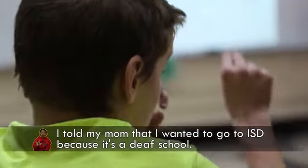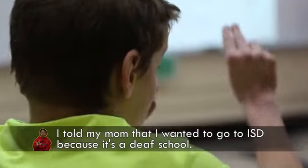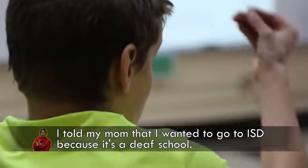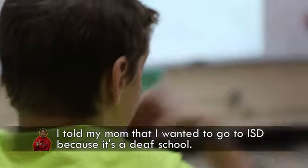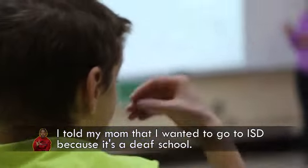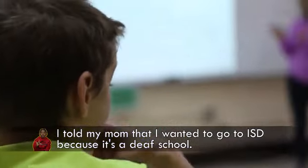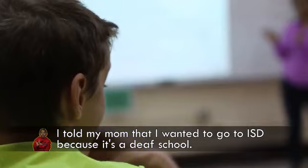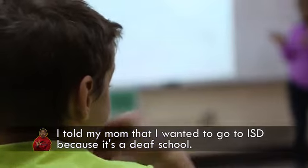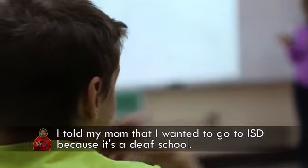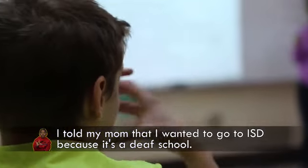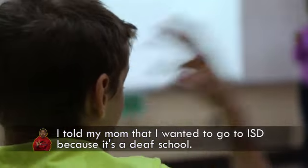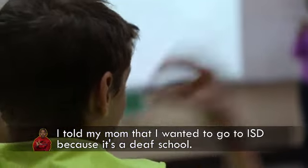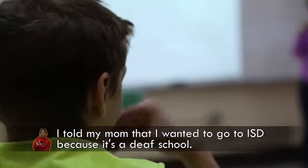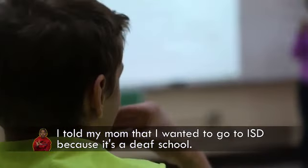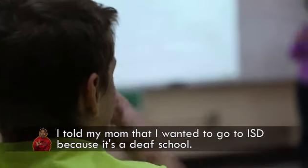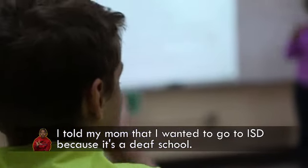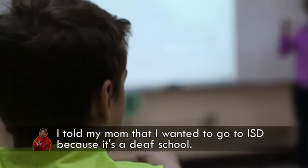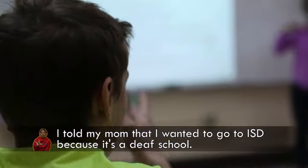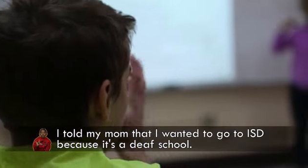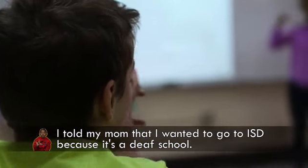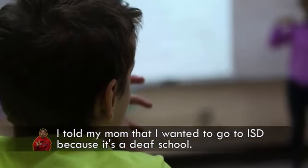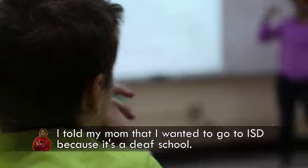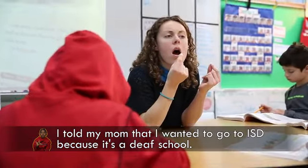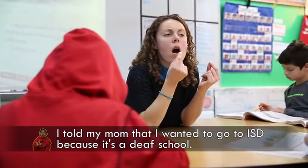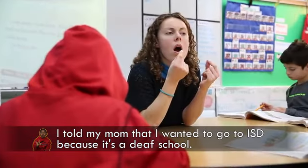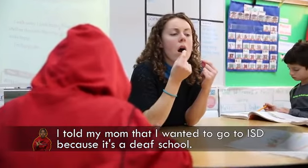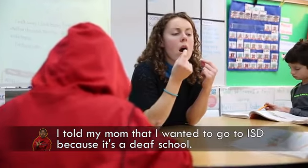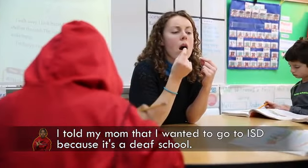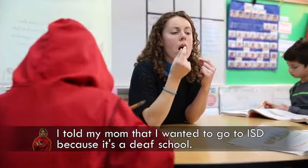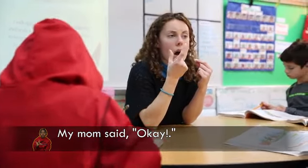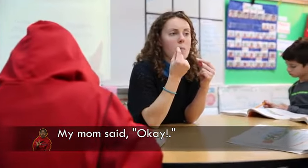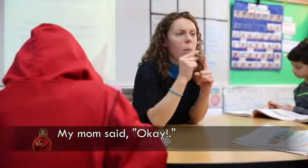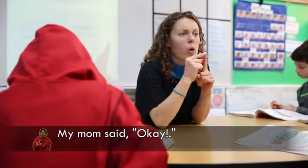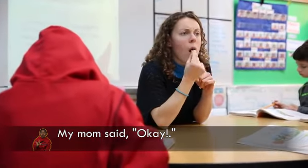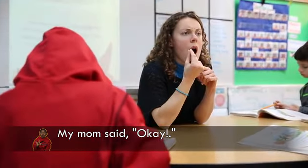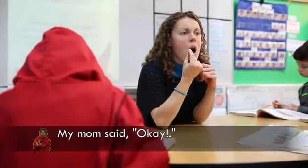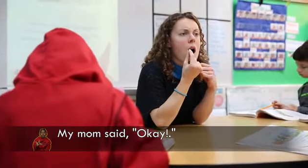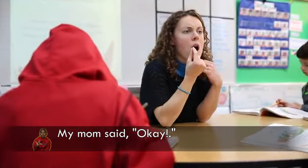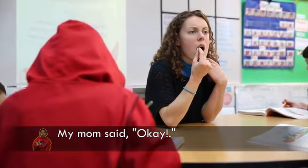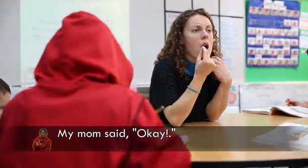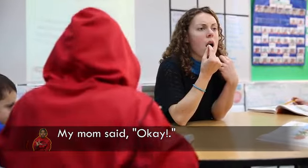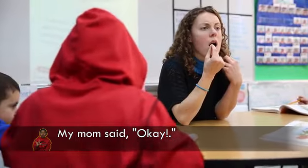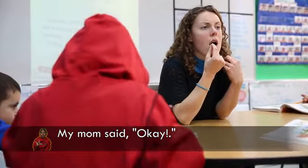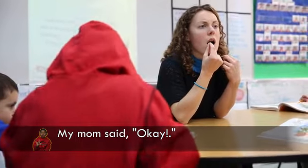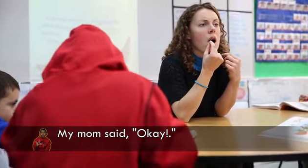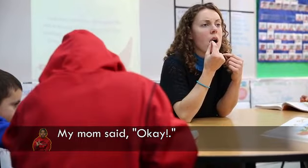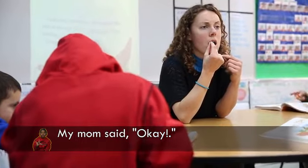I told my mom that I wanted to go to ISD because it's a deaf school. My mom said okay.